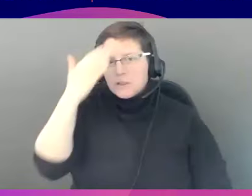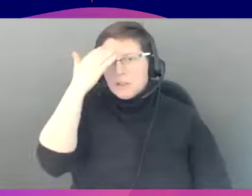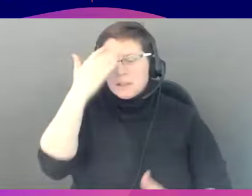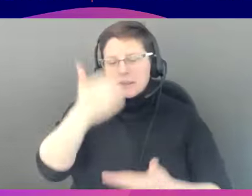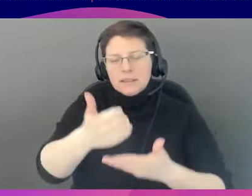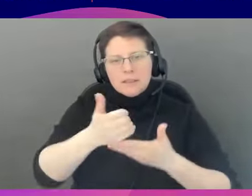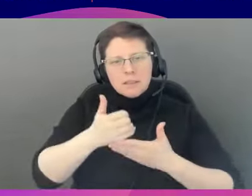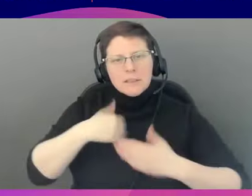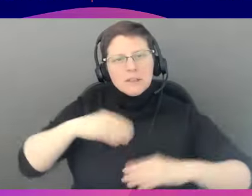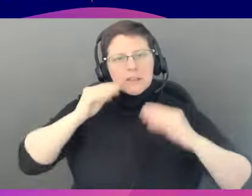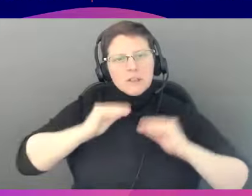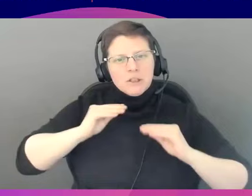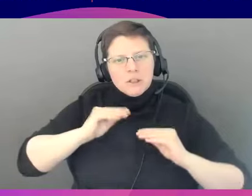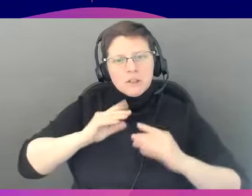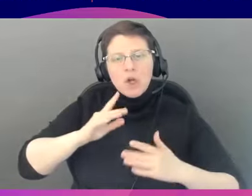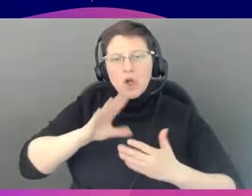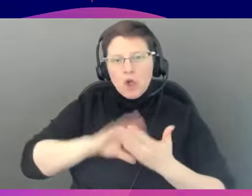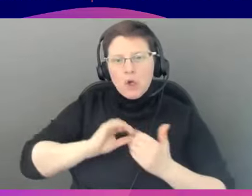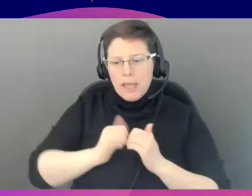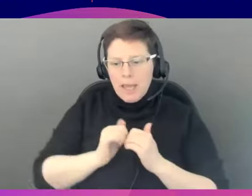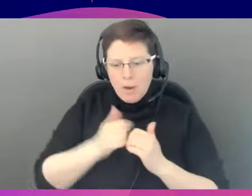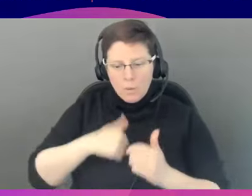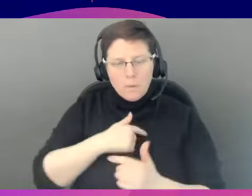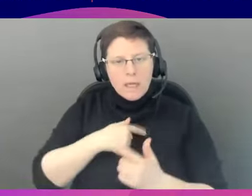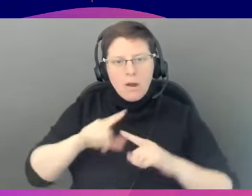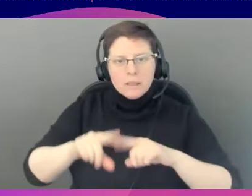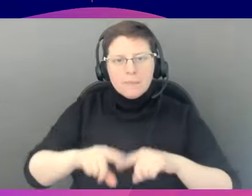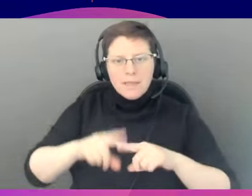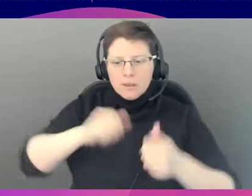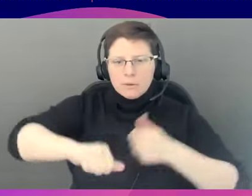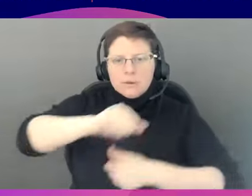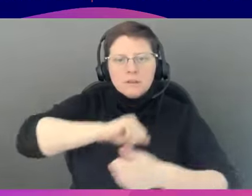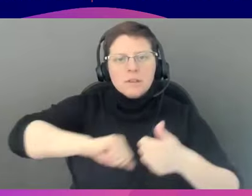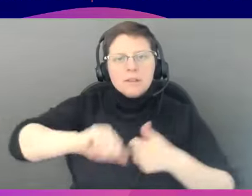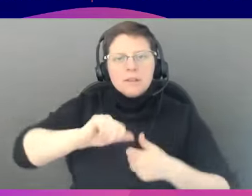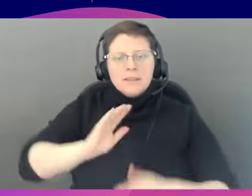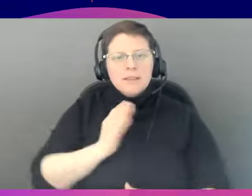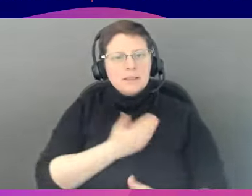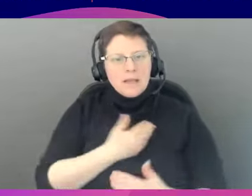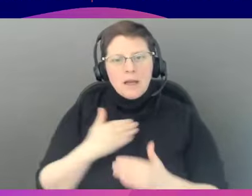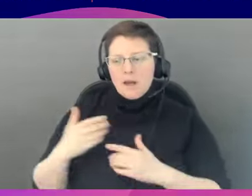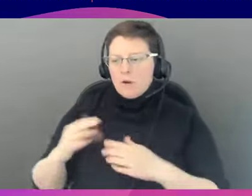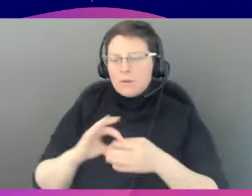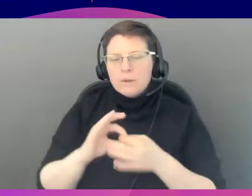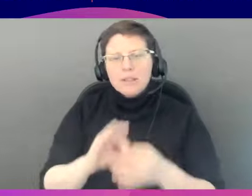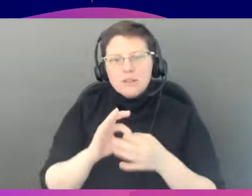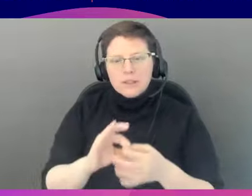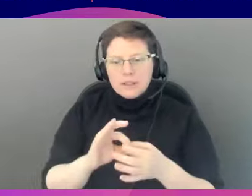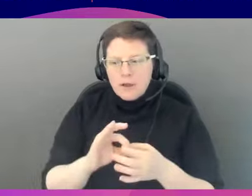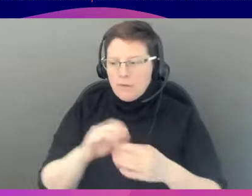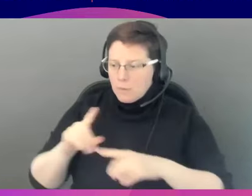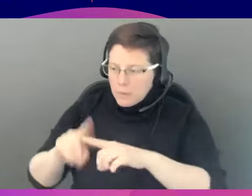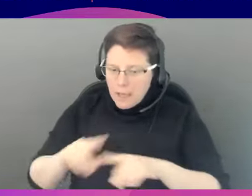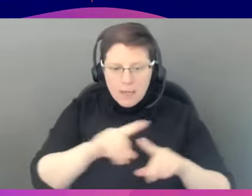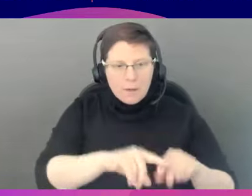and interconnectedness of all life forms and our relationship of mutual reliance and shared destiny with other